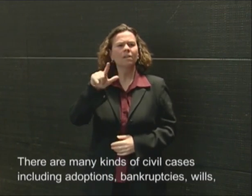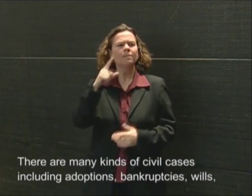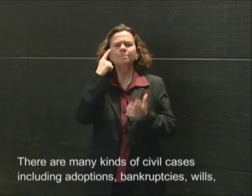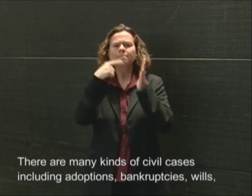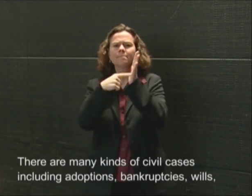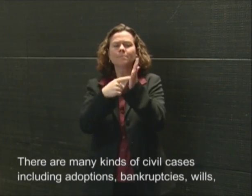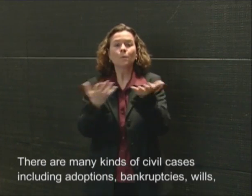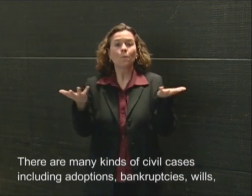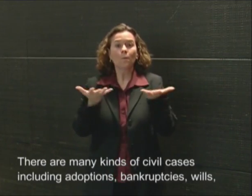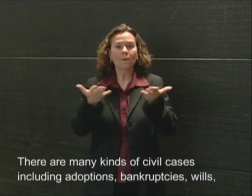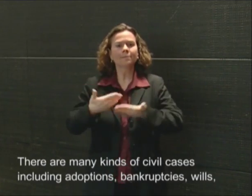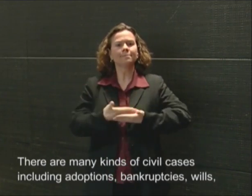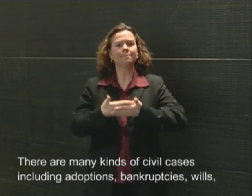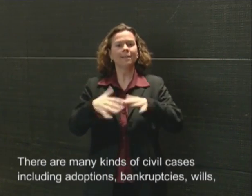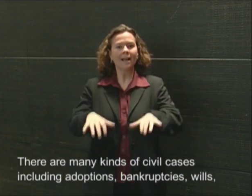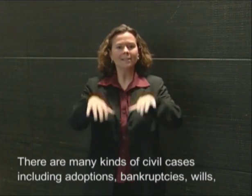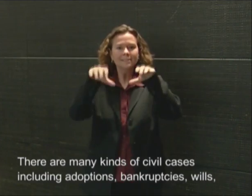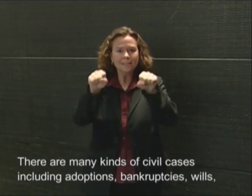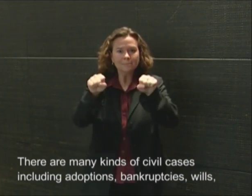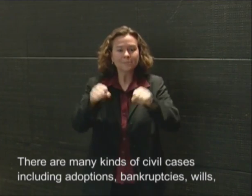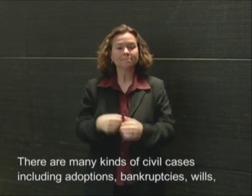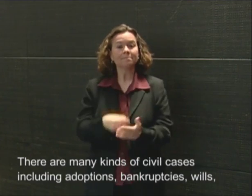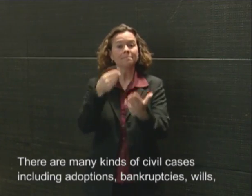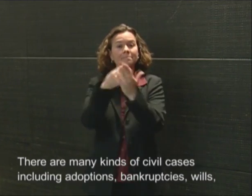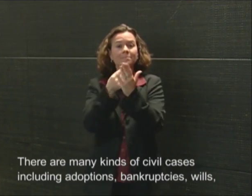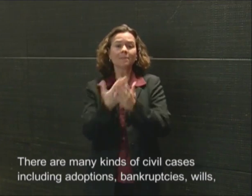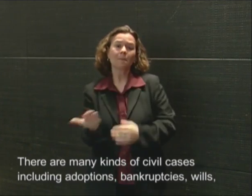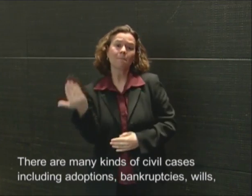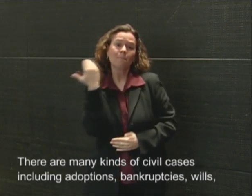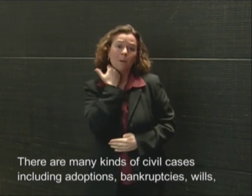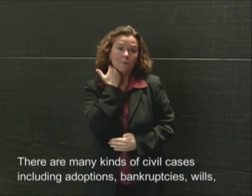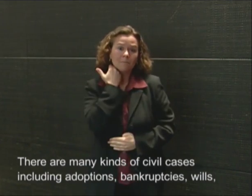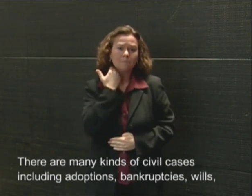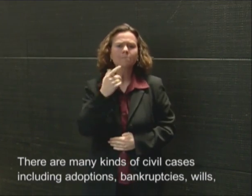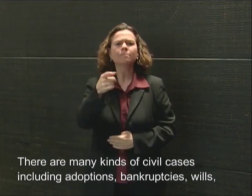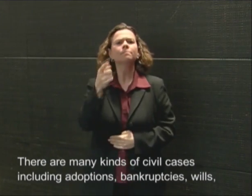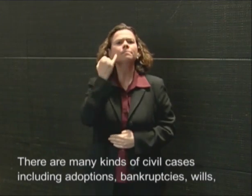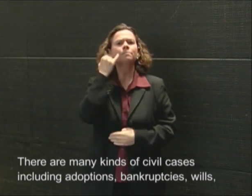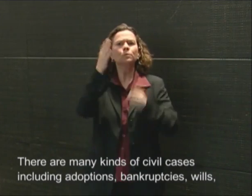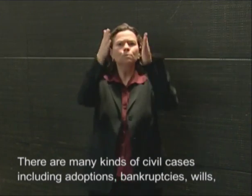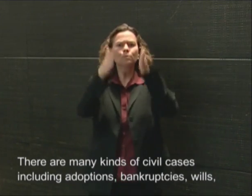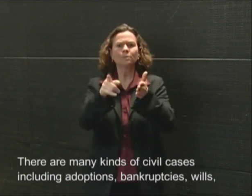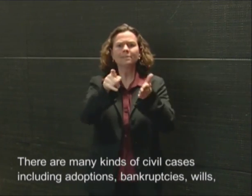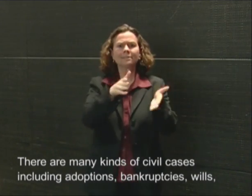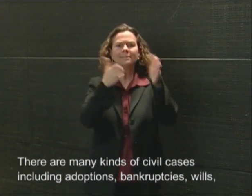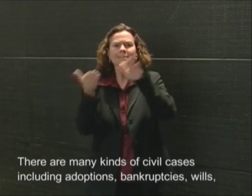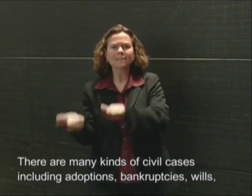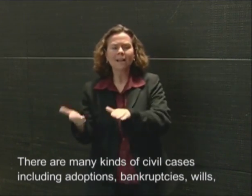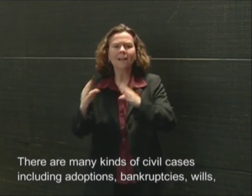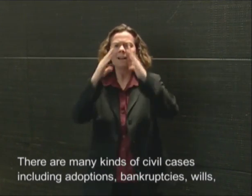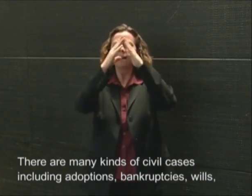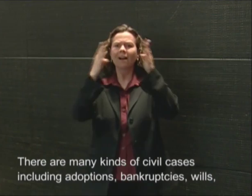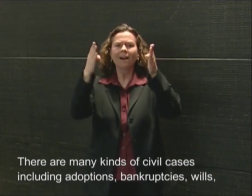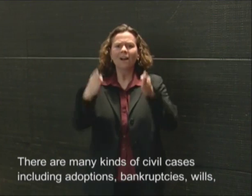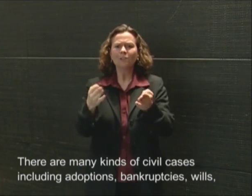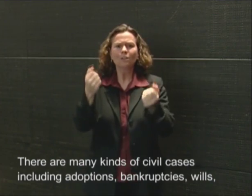There are many kinds of civil cases, including adoptions, bankruptcies, wills, divorces, custody disputes,